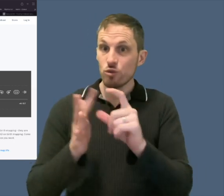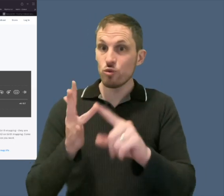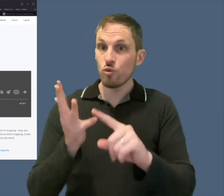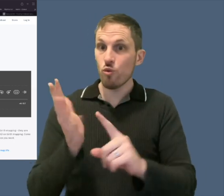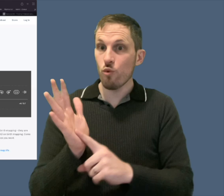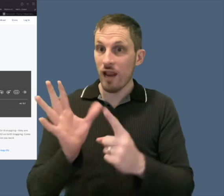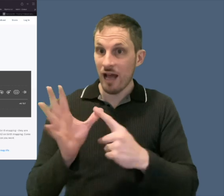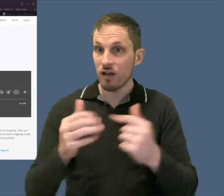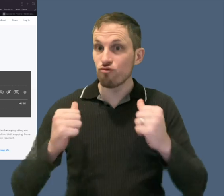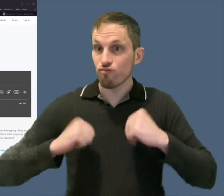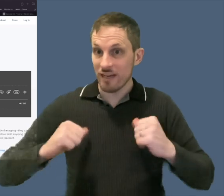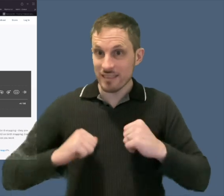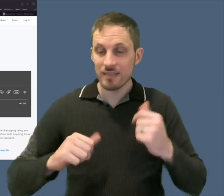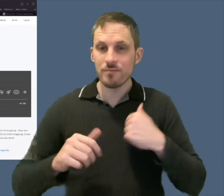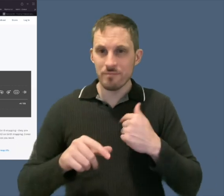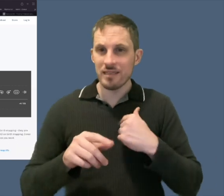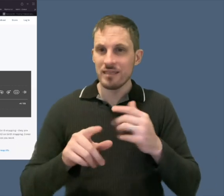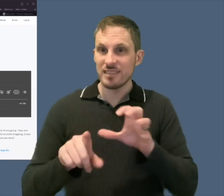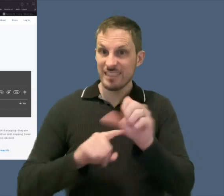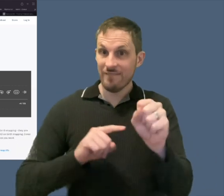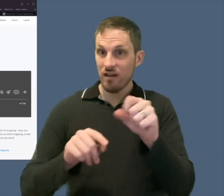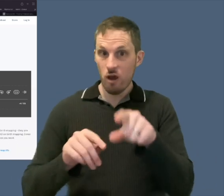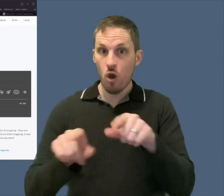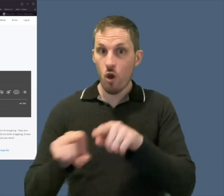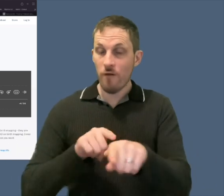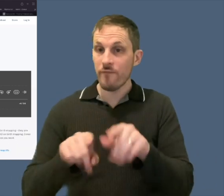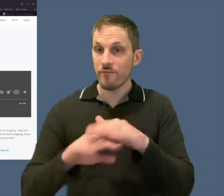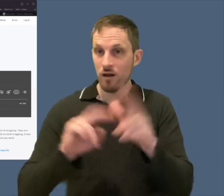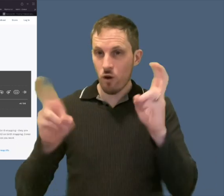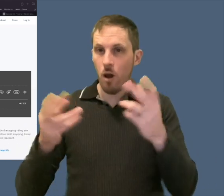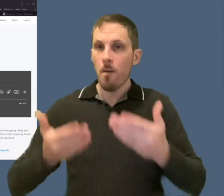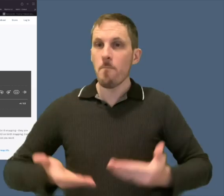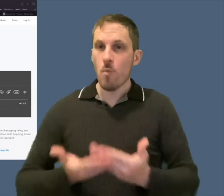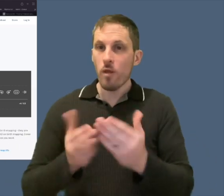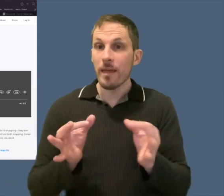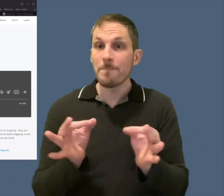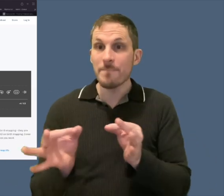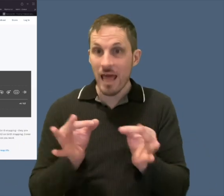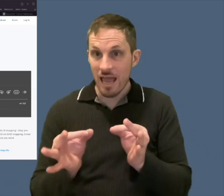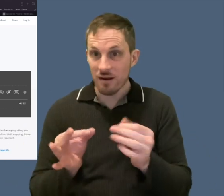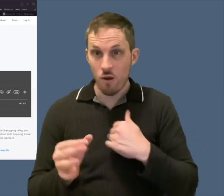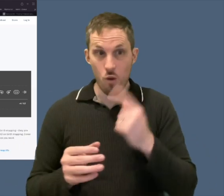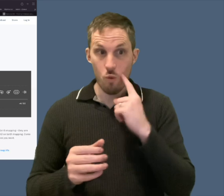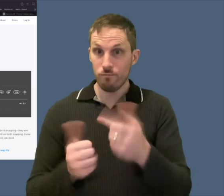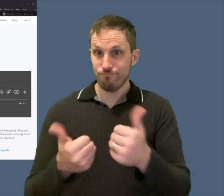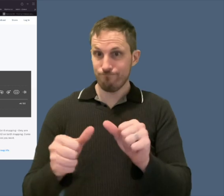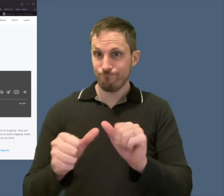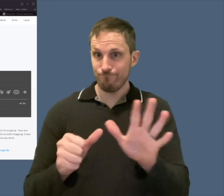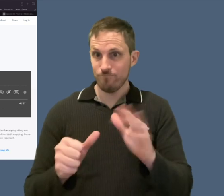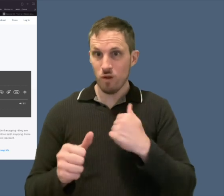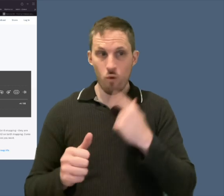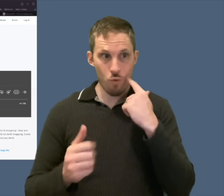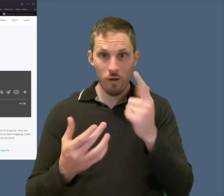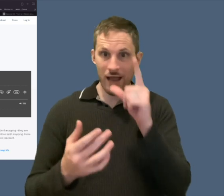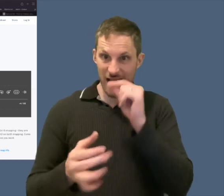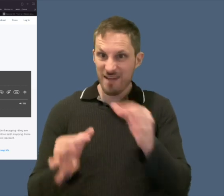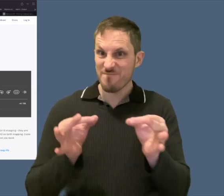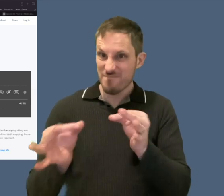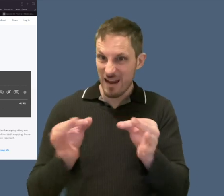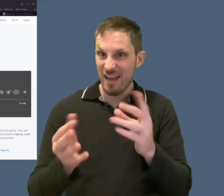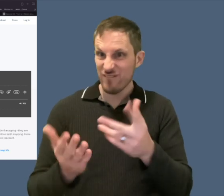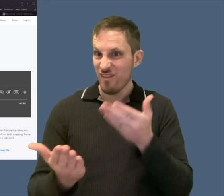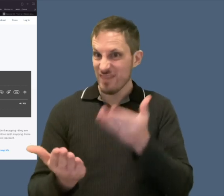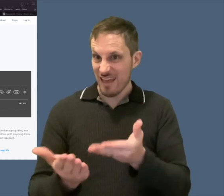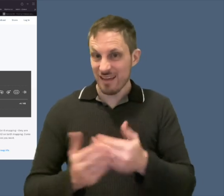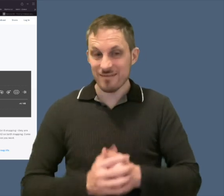that discovered birth plans. And I thought, how good is this? You can actually plan for something. Well,